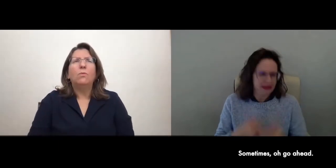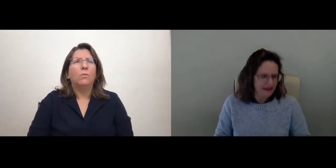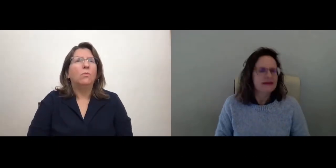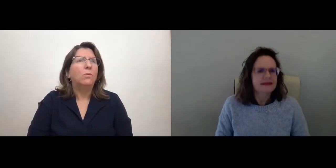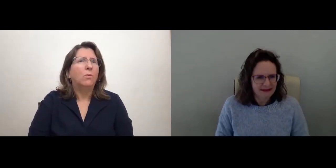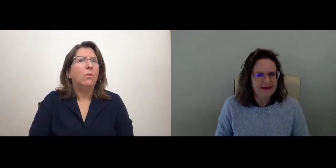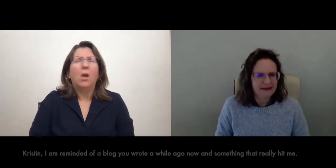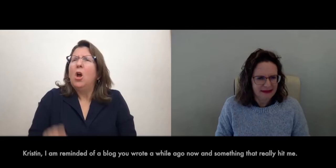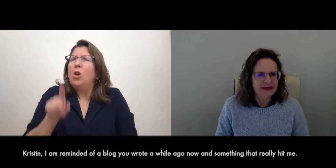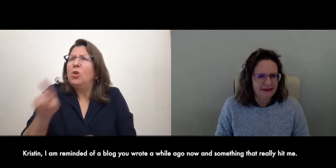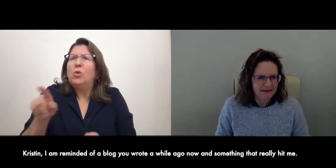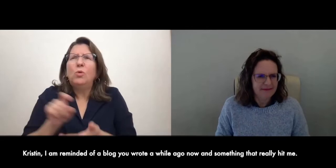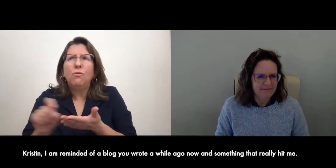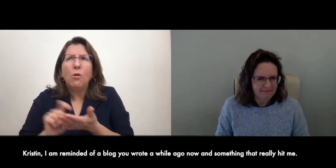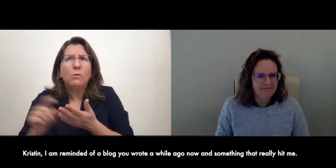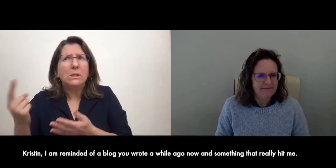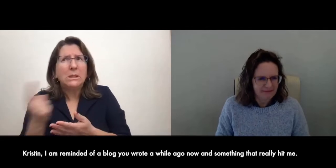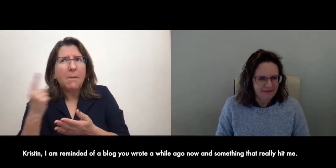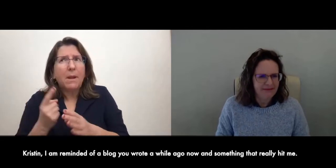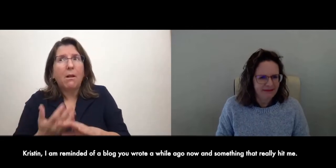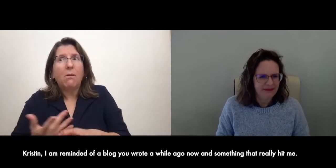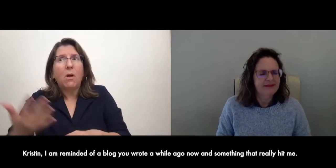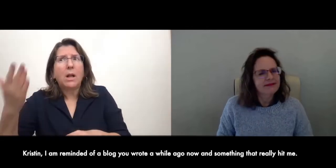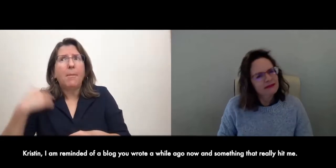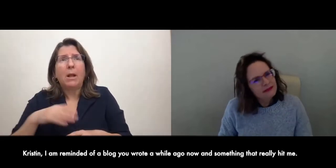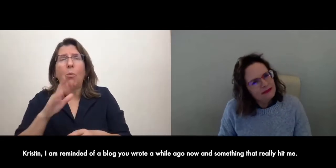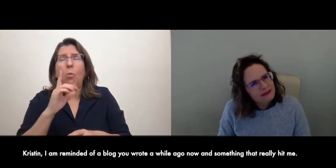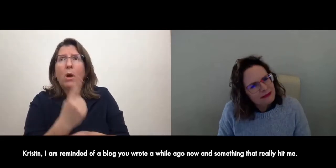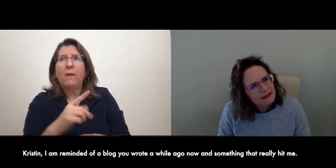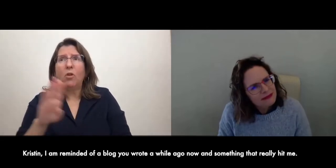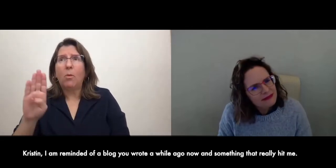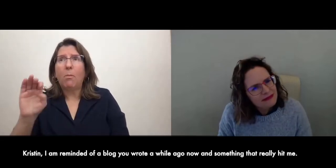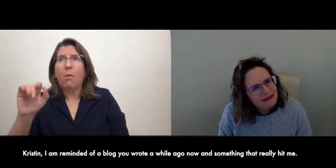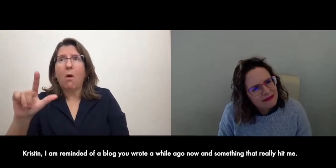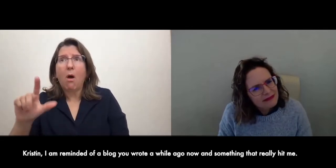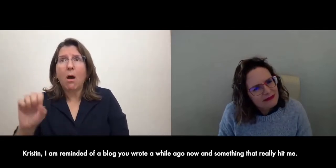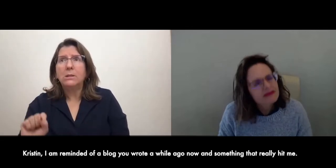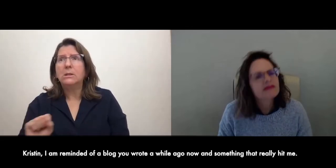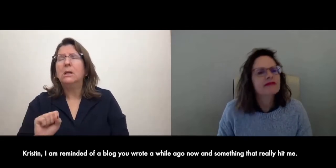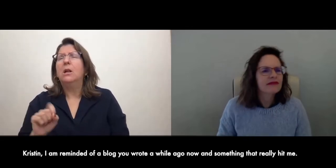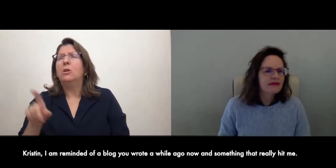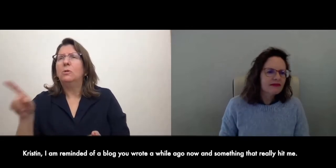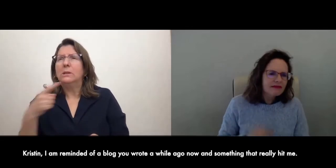Sometimes, go ahead. Kristin, I'm reminded of a blog you wrote a while ago